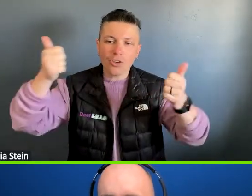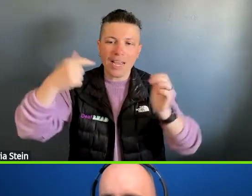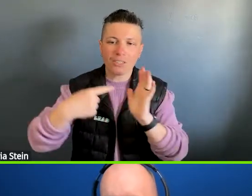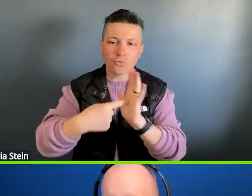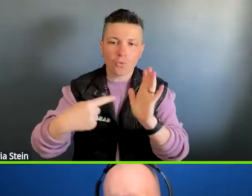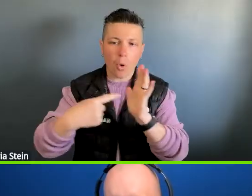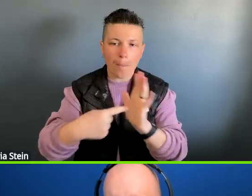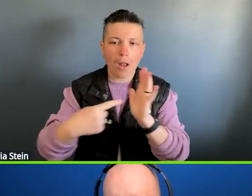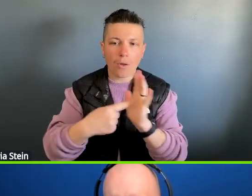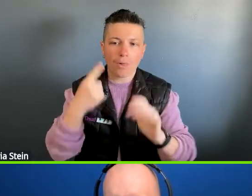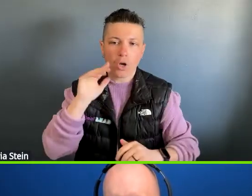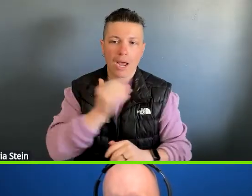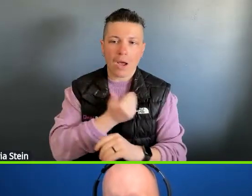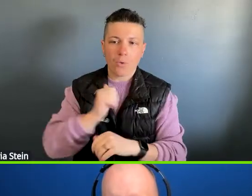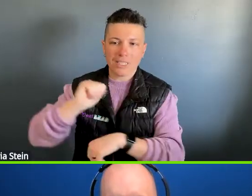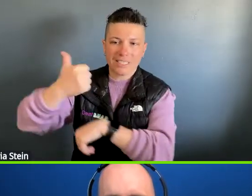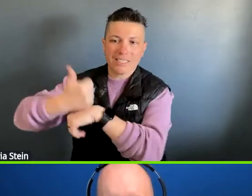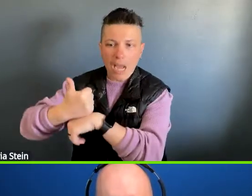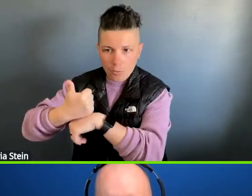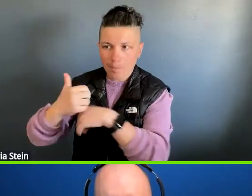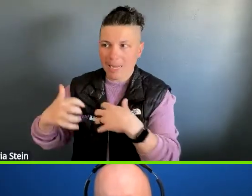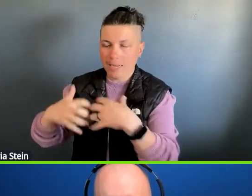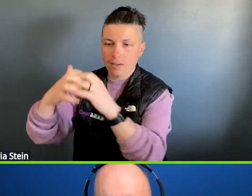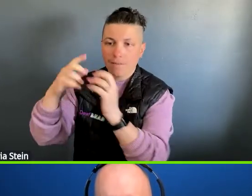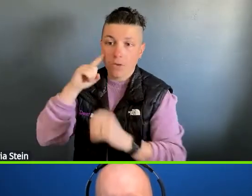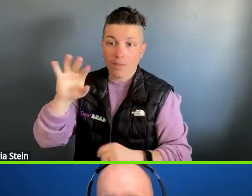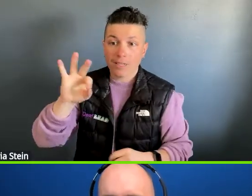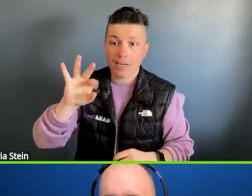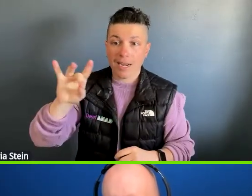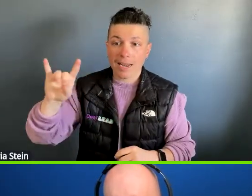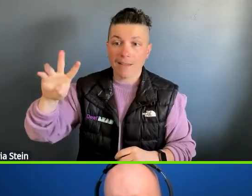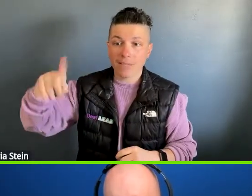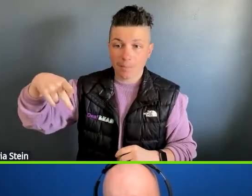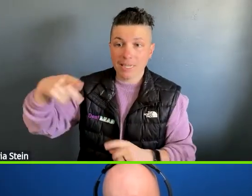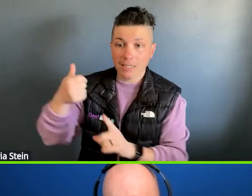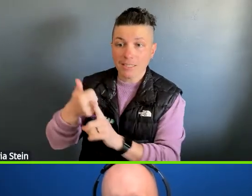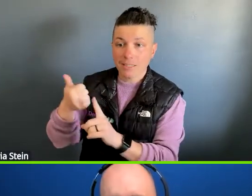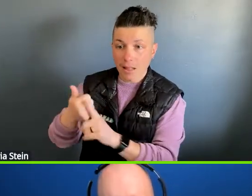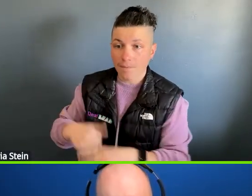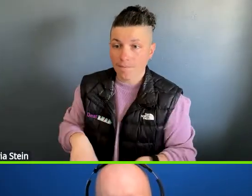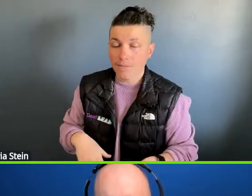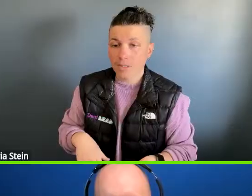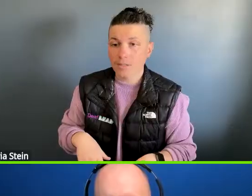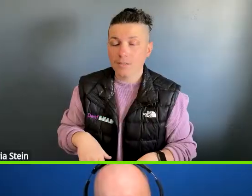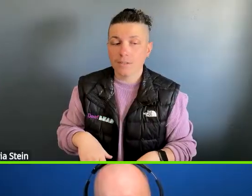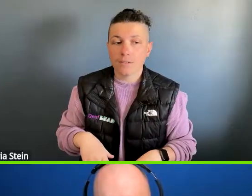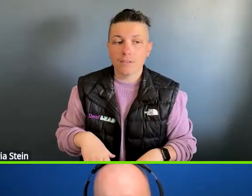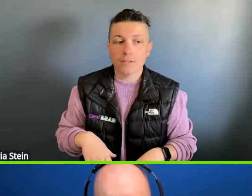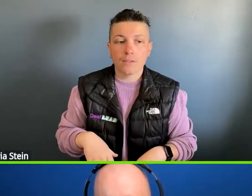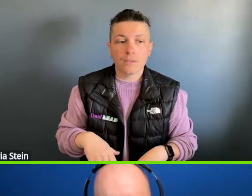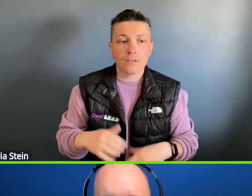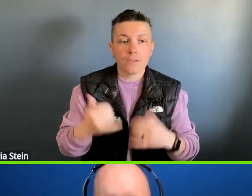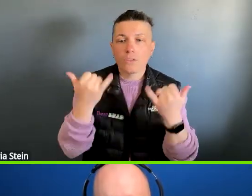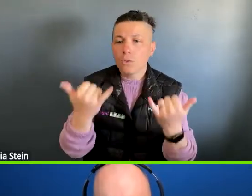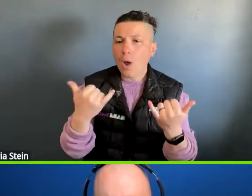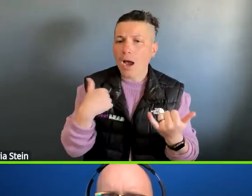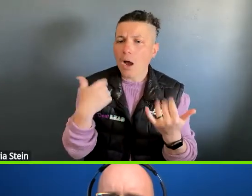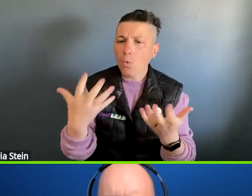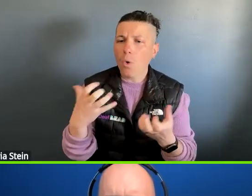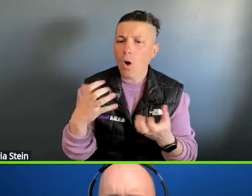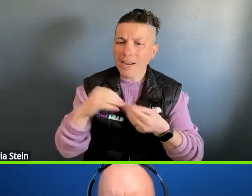communication, and it really serves as a greater role model for our establishment when it came to the 988 video phone